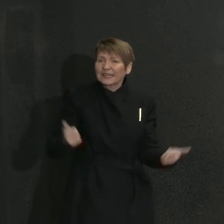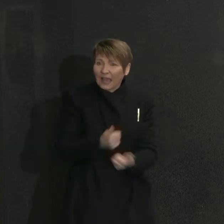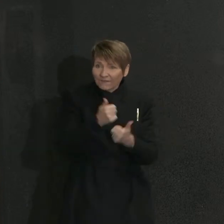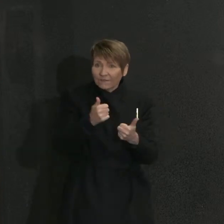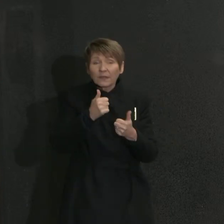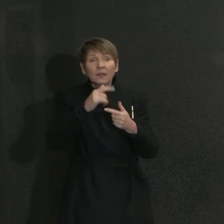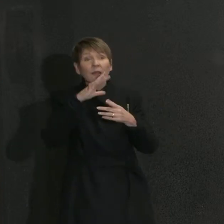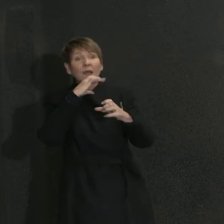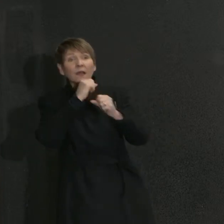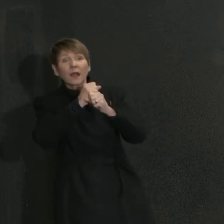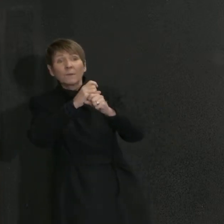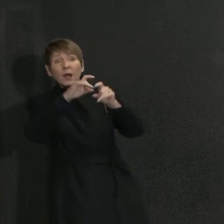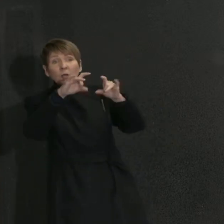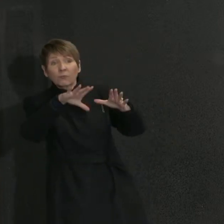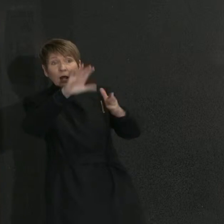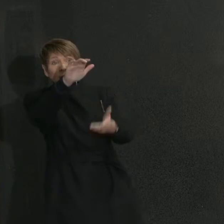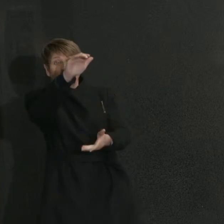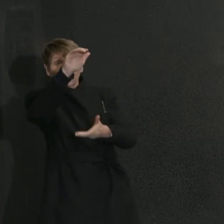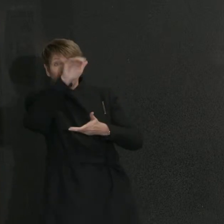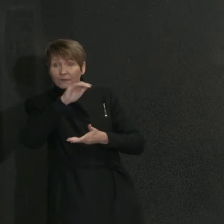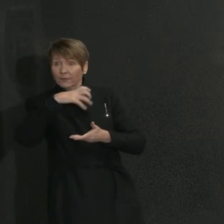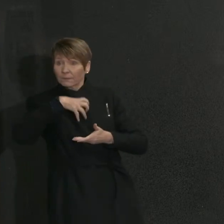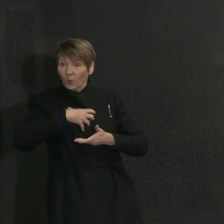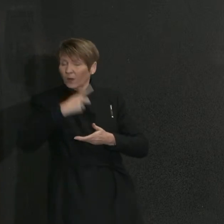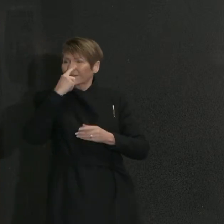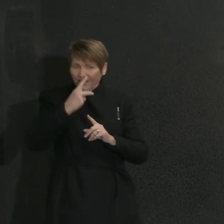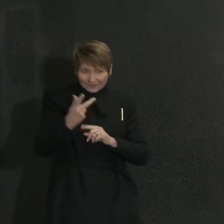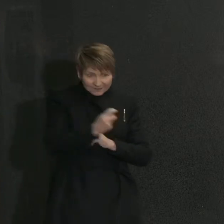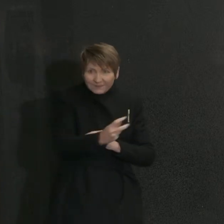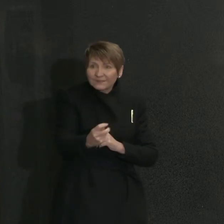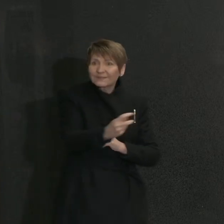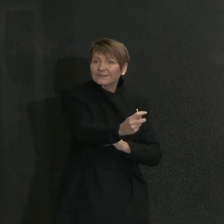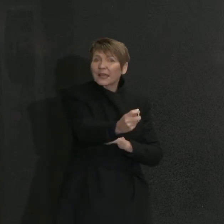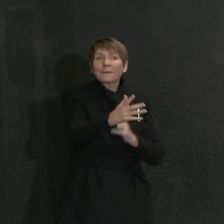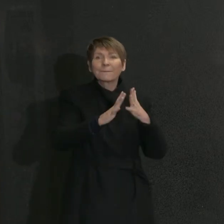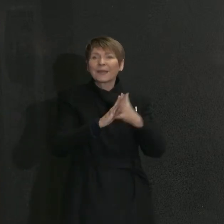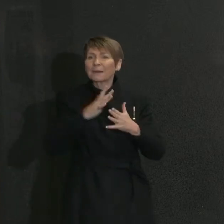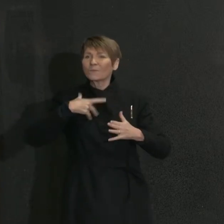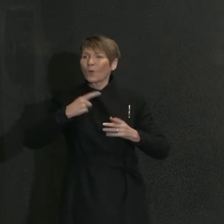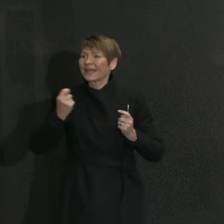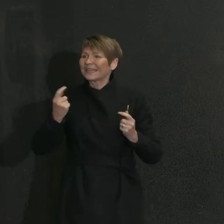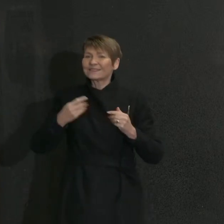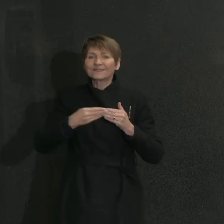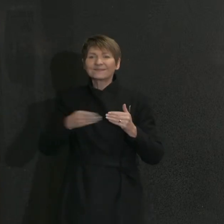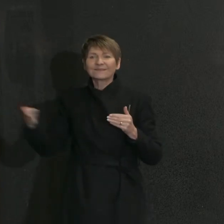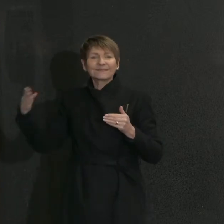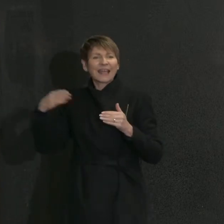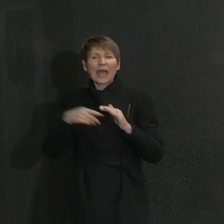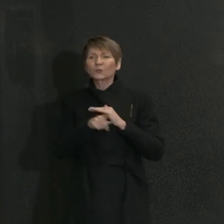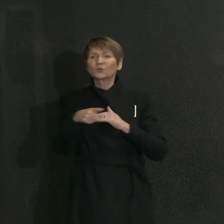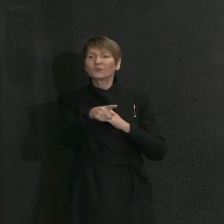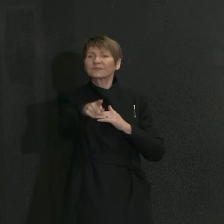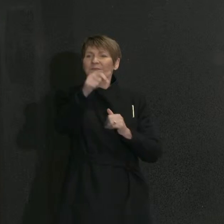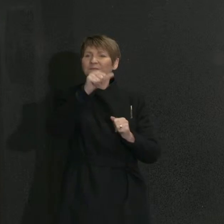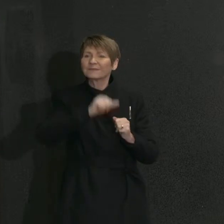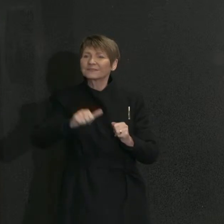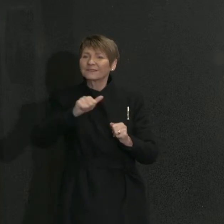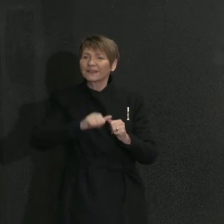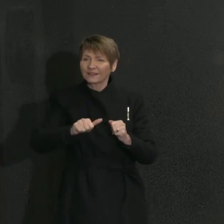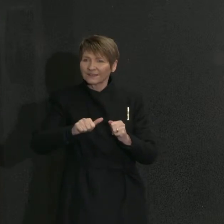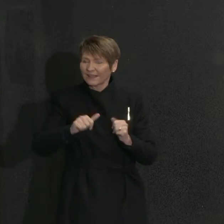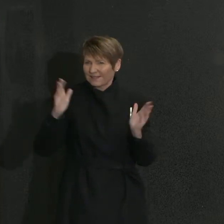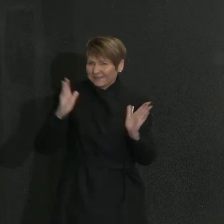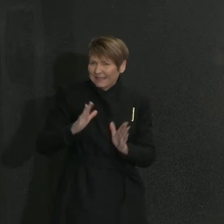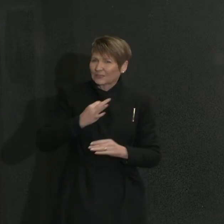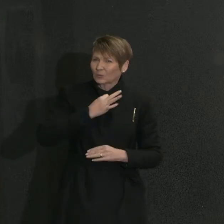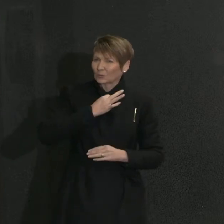different future where there will be greater freedom if you have been through the vaccination program. Are you concerned there's going to come, just on vaccines, are you